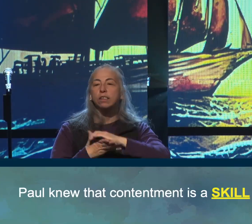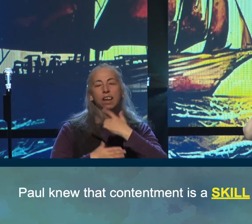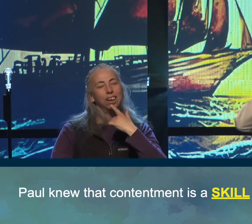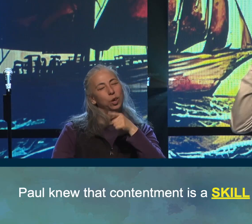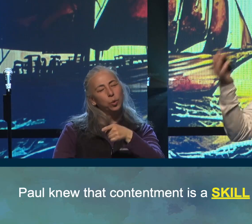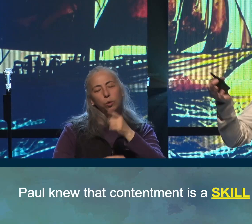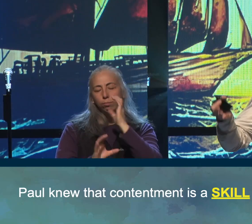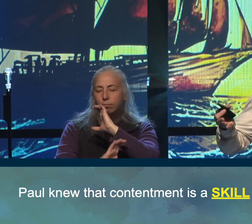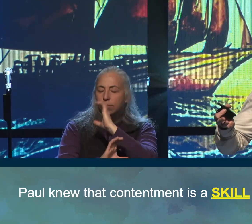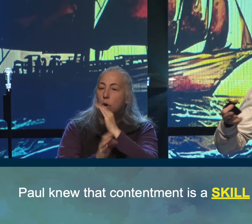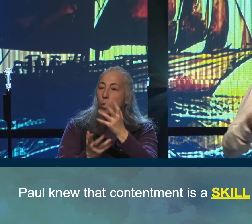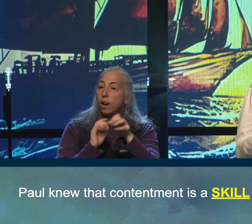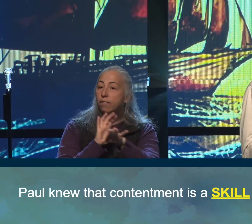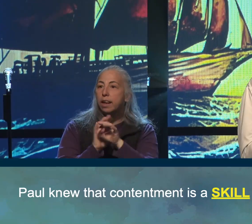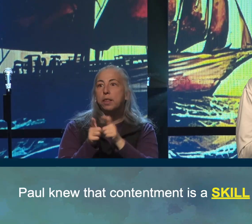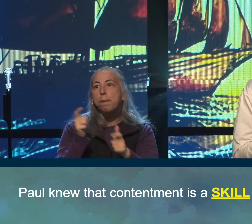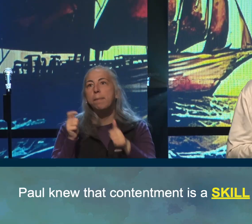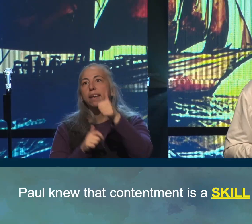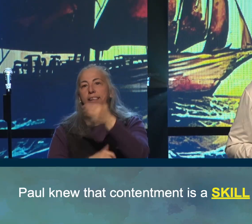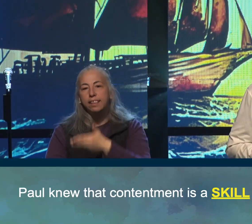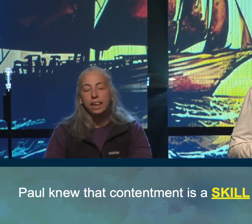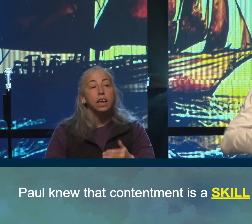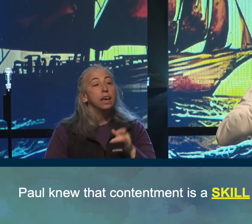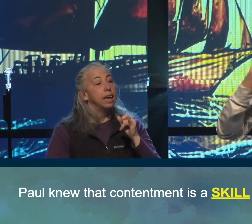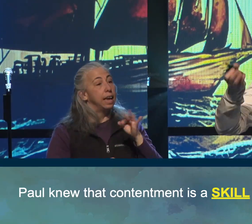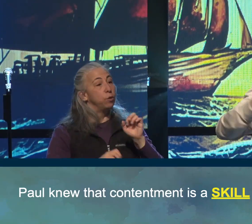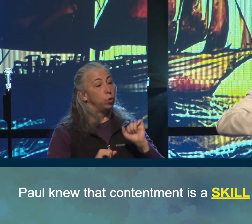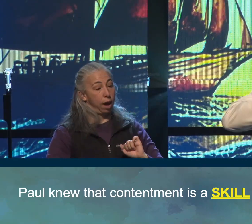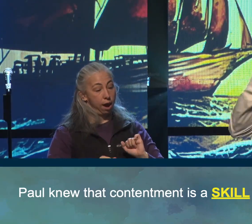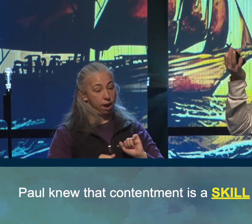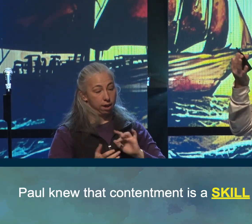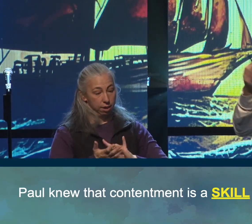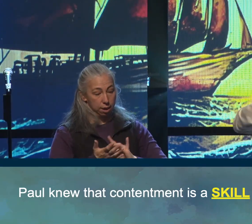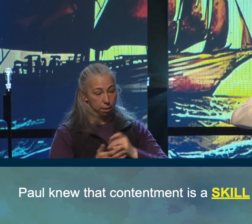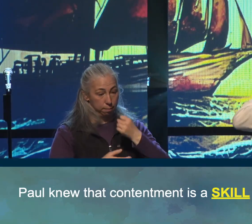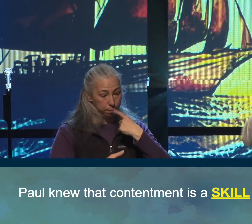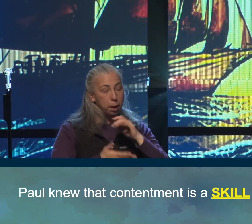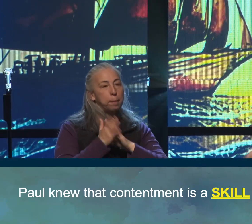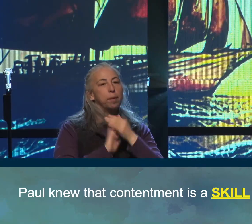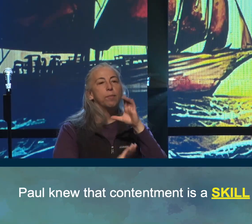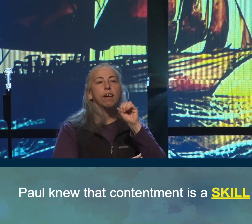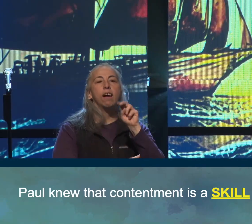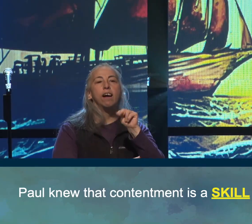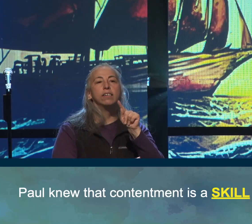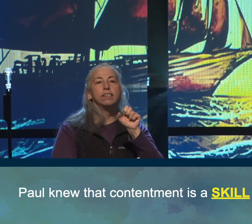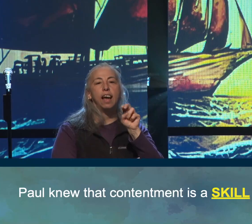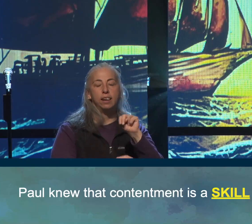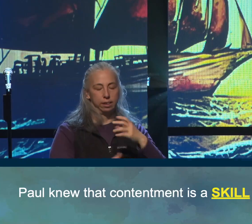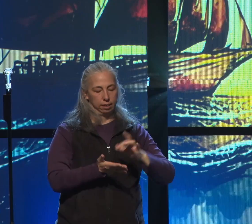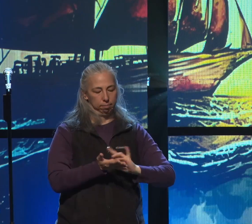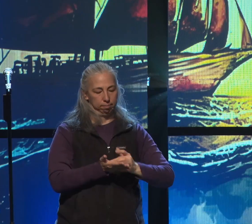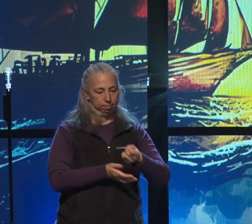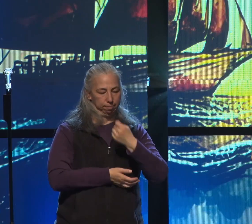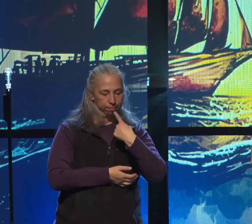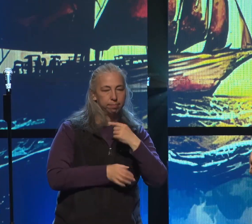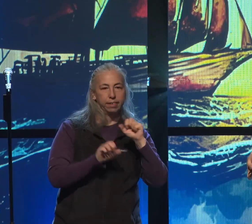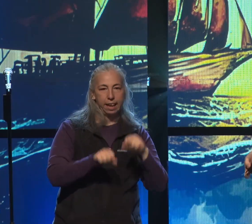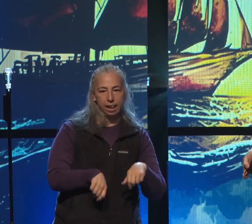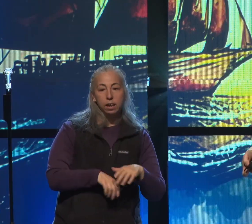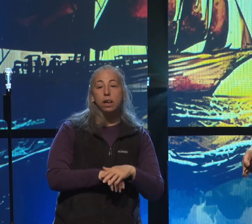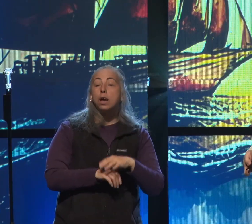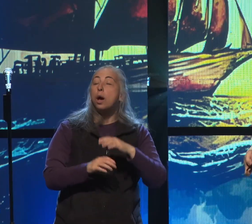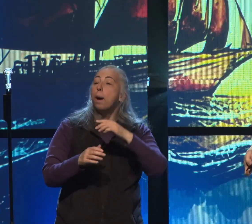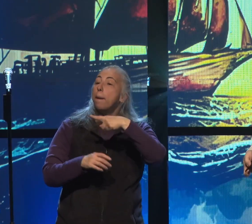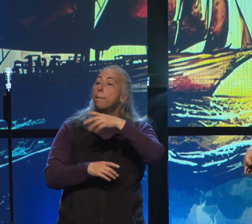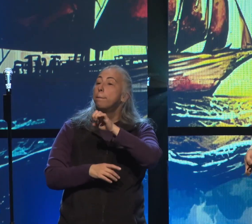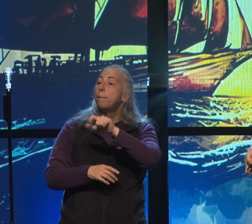right? You could make billions of dollars on a little pill that brought contentment. And we think, well, contentment is just something that people are. But Paul used the word